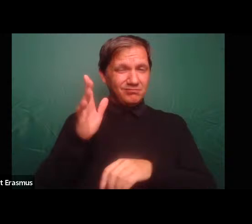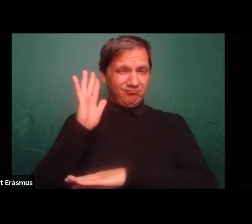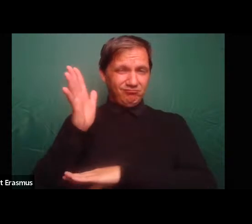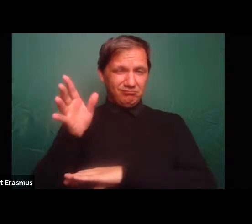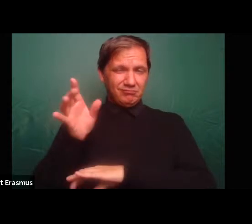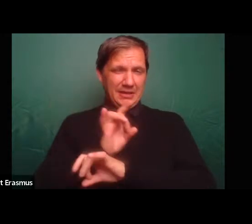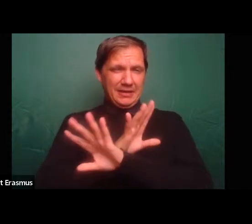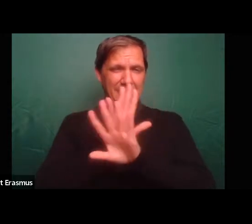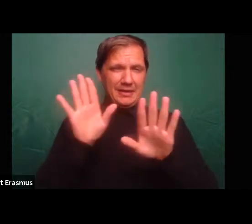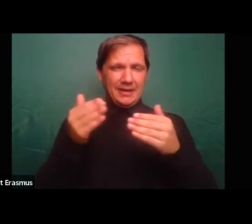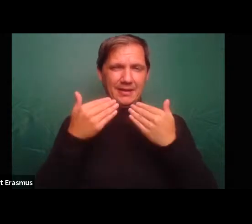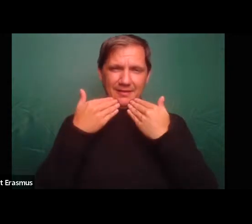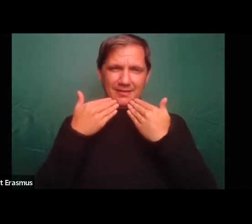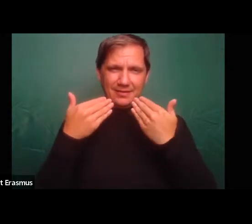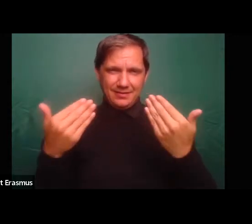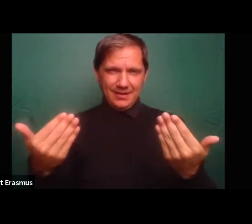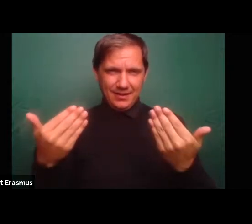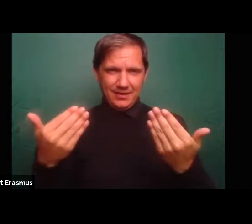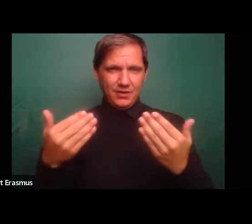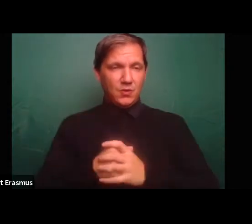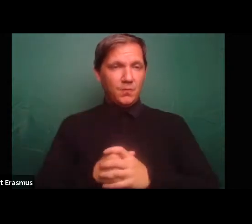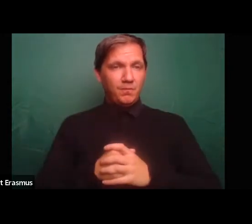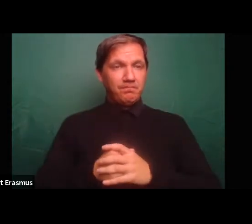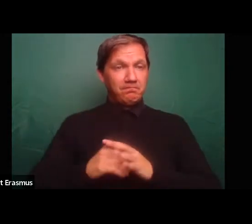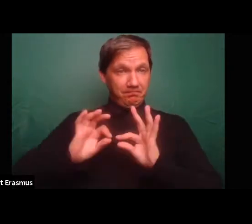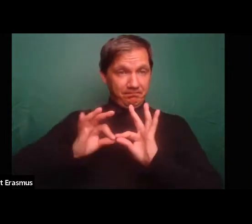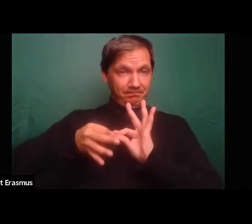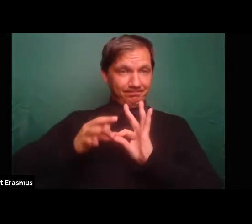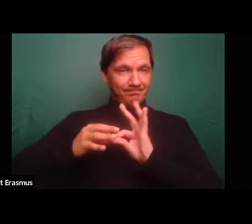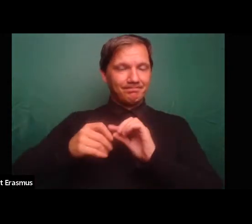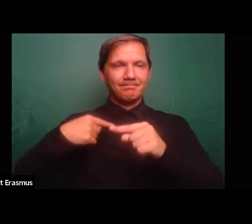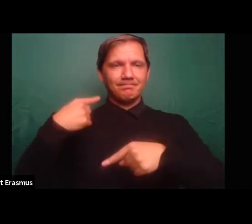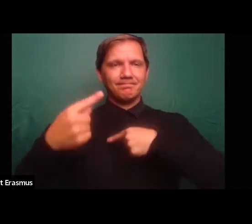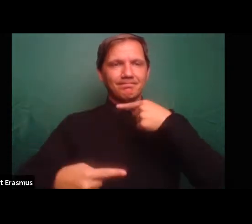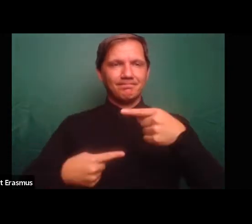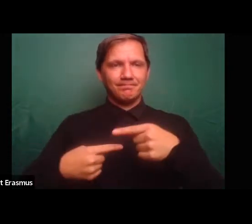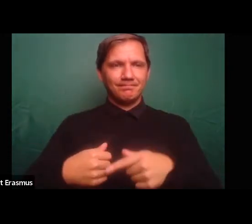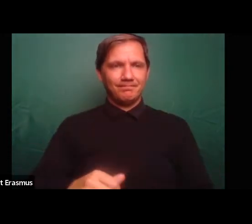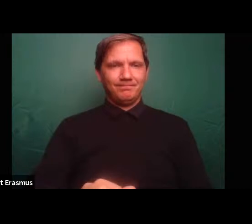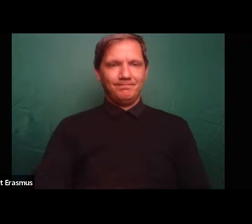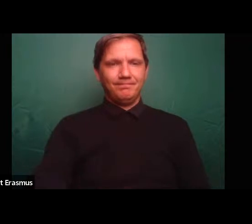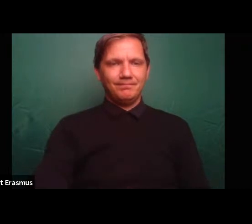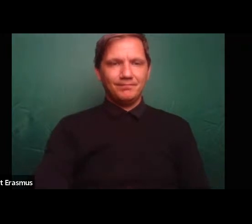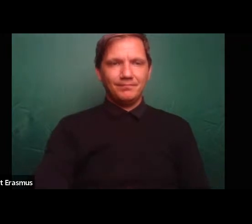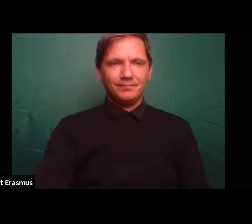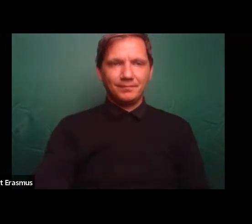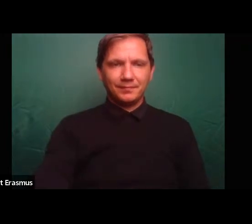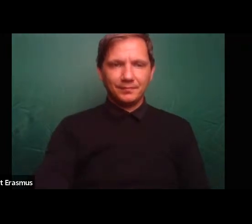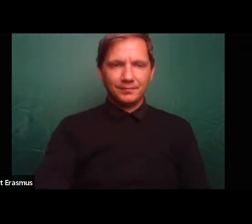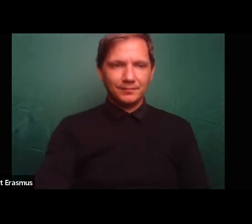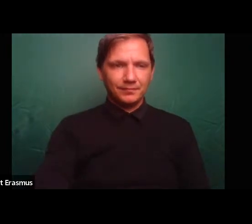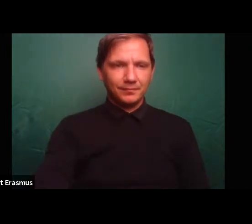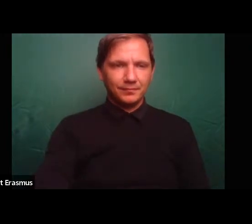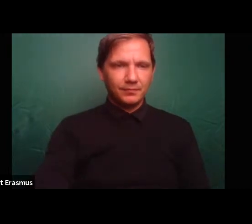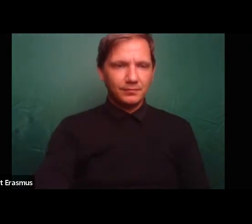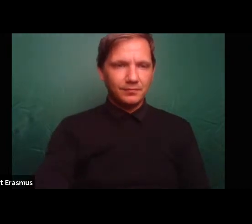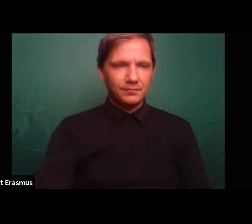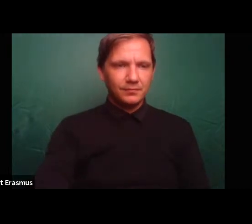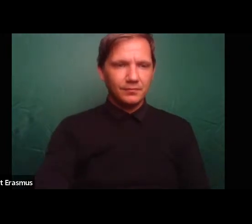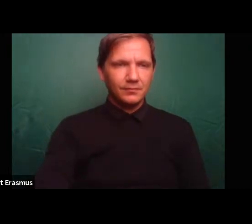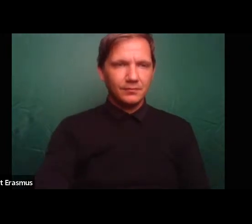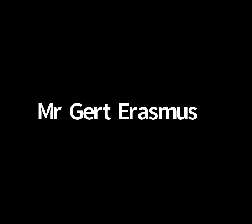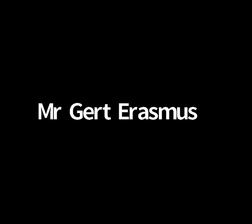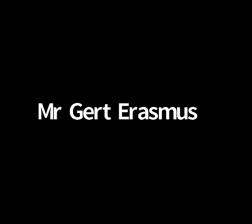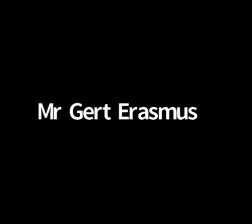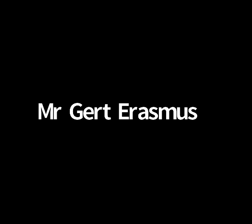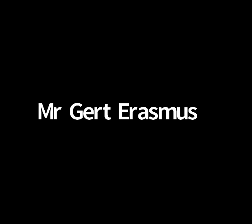well. So thank you very much for that presentation. I'm very mindful of the time, and I know that we do not have much